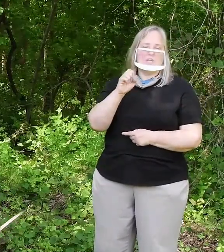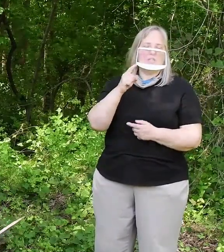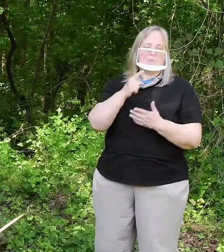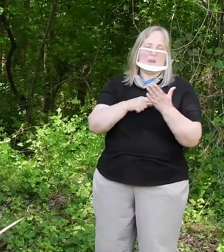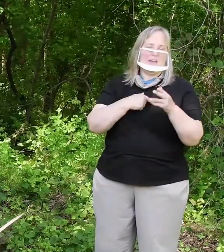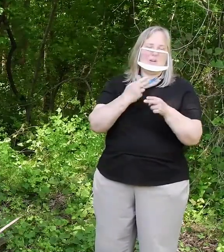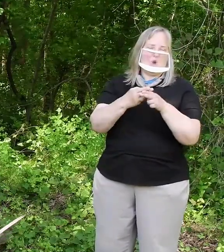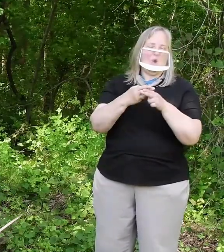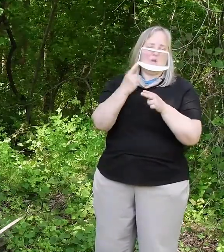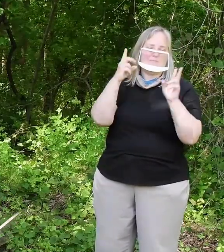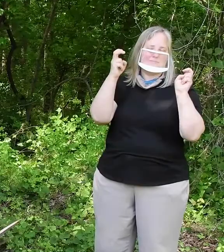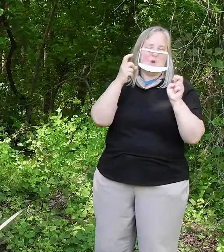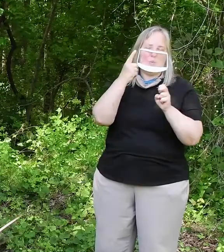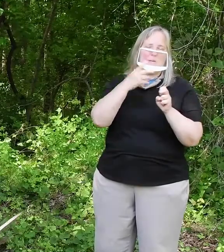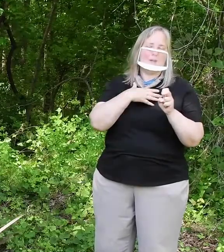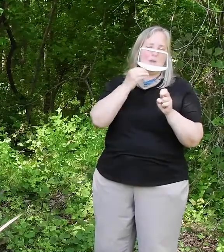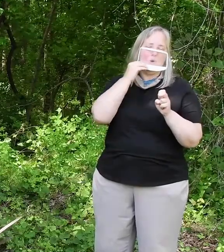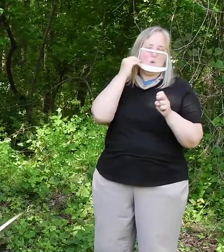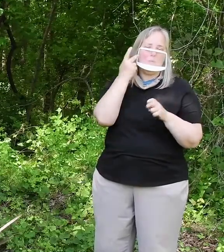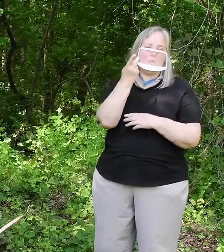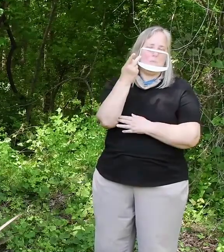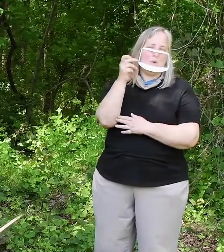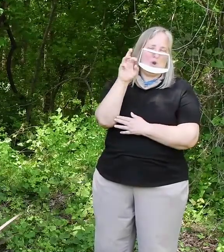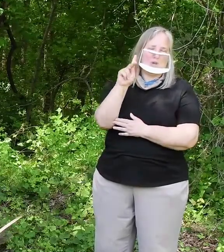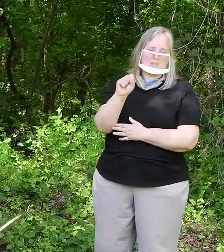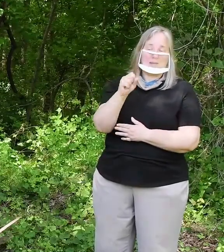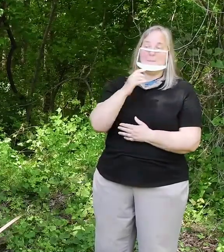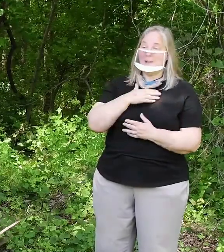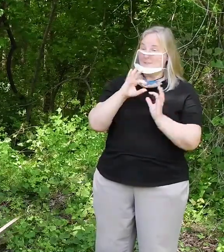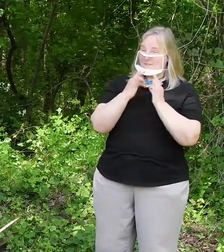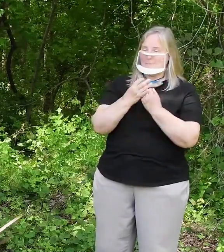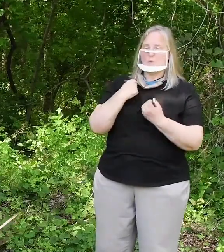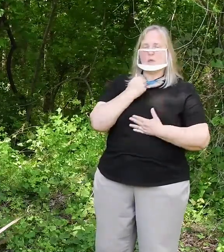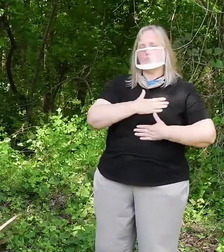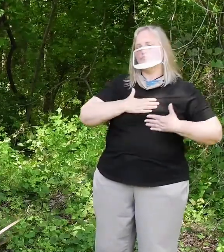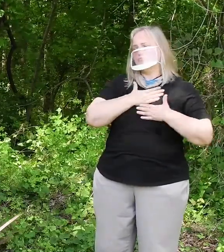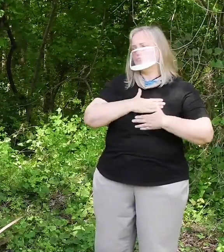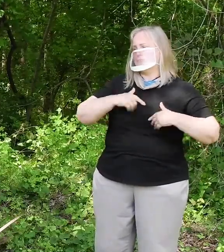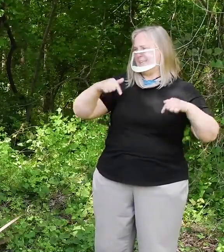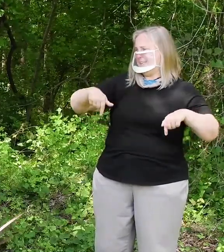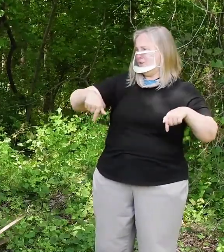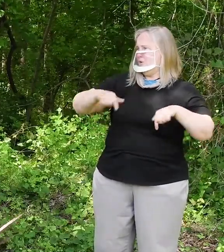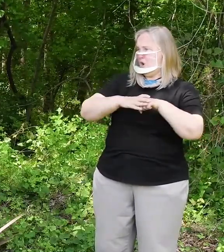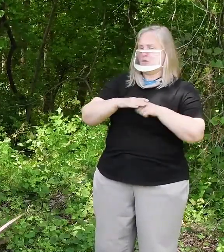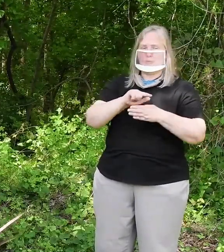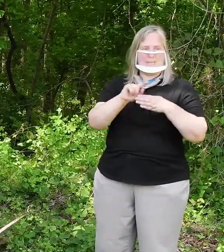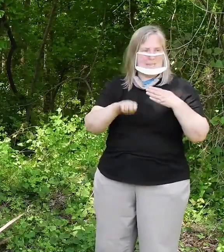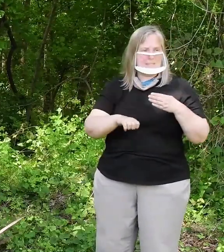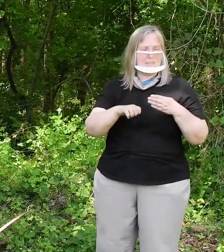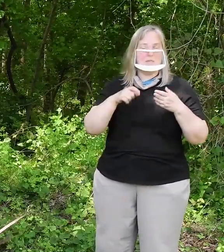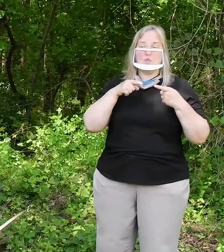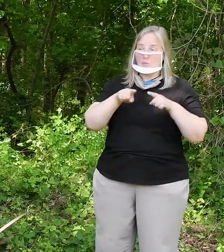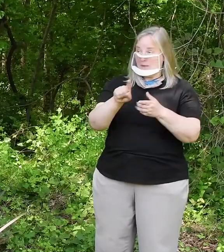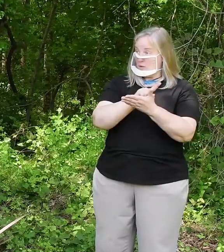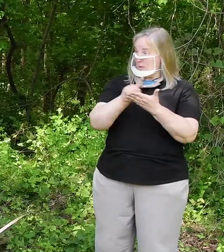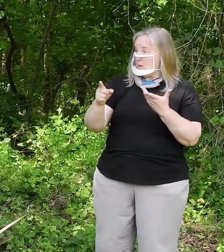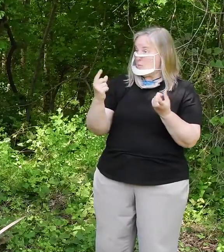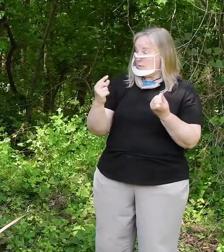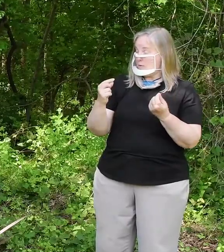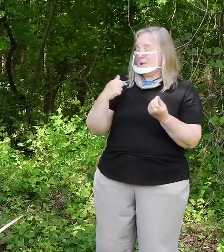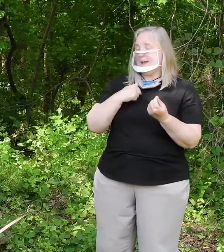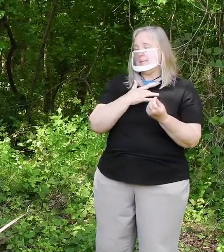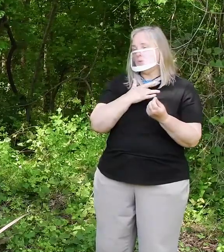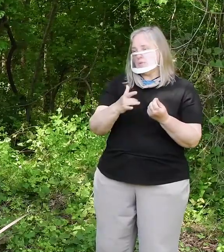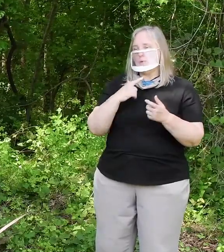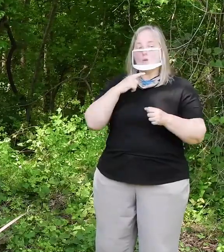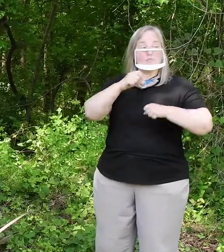parks. My family, we recreate here on the weekends. During the week, I usually